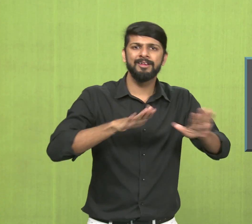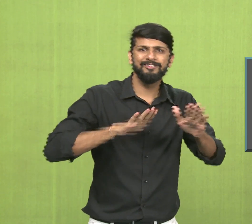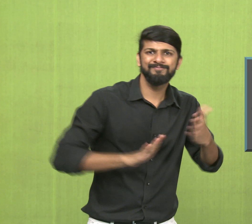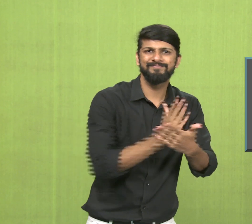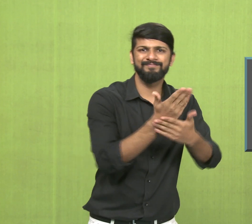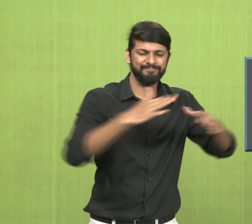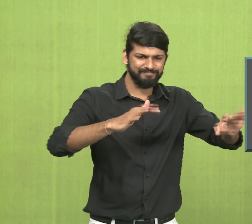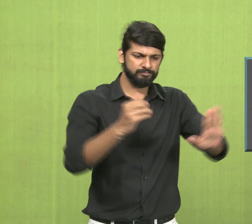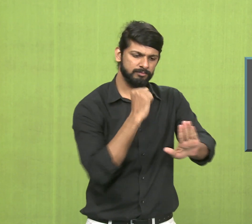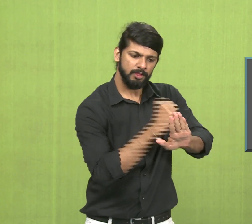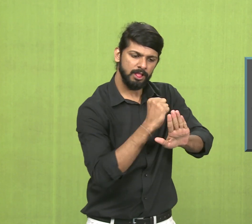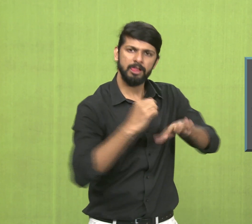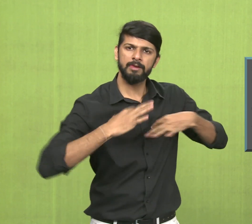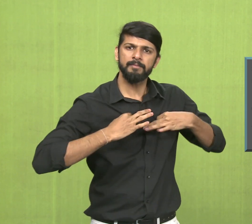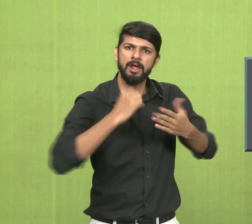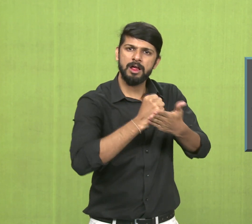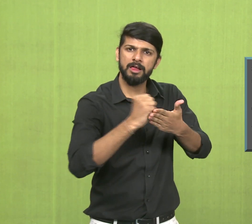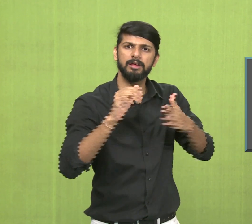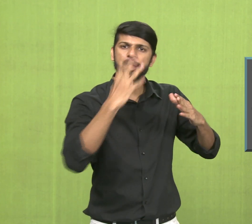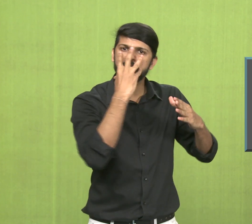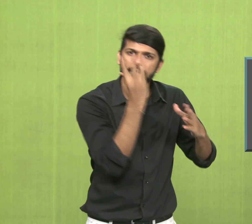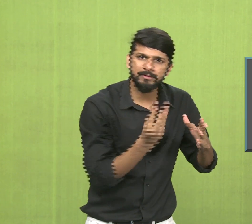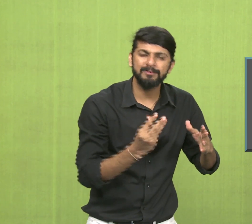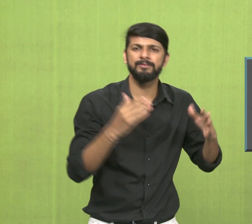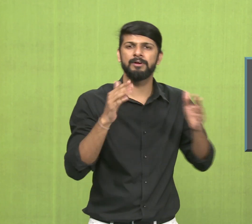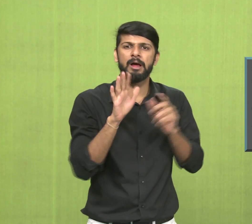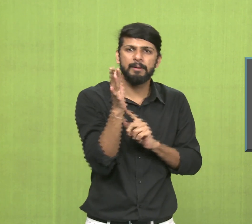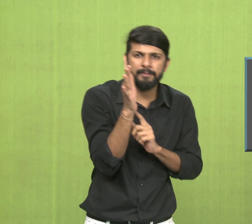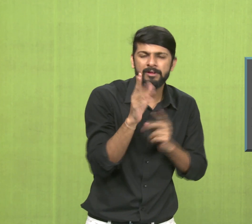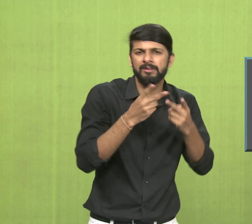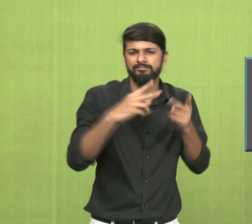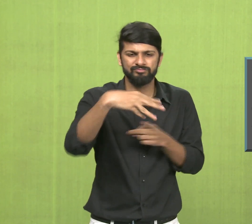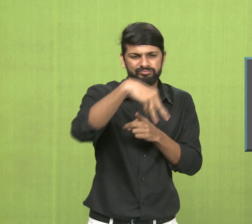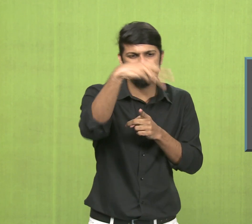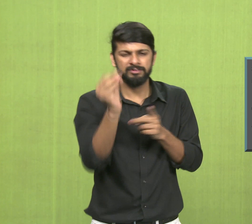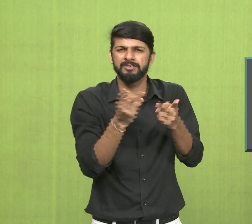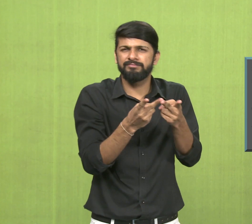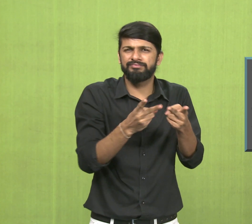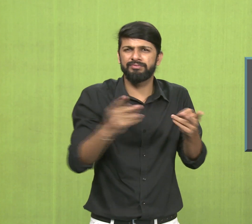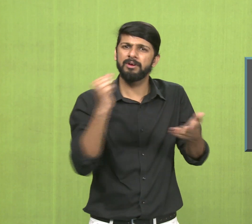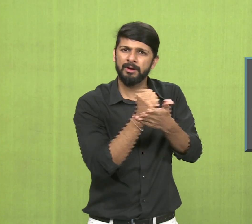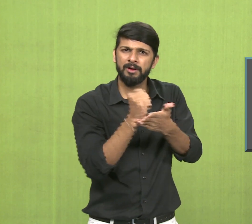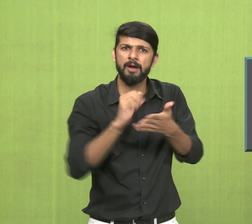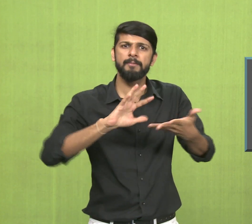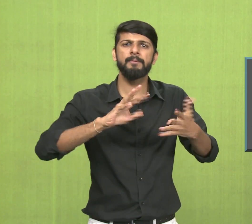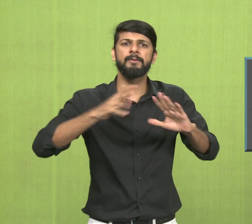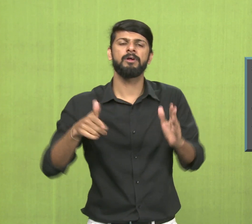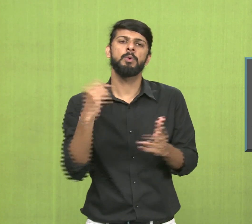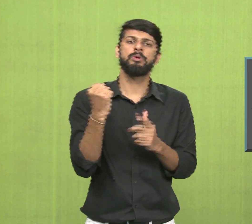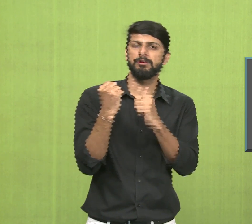Over the ages, this very technique of printing developed into textile printing technique using the